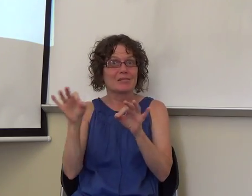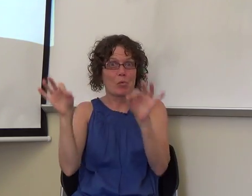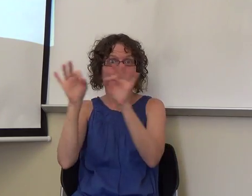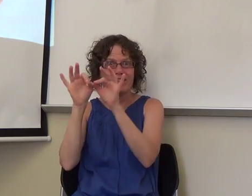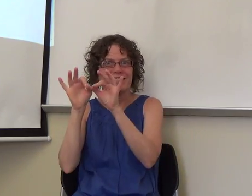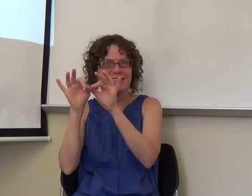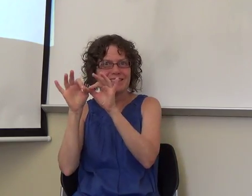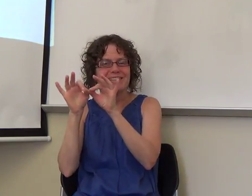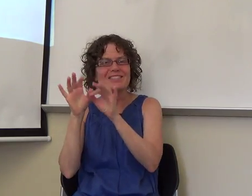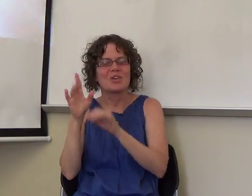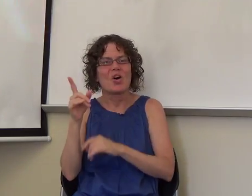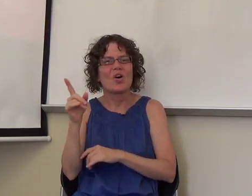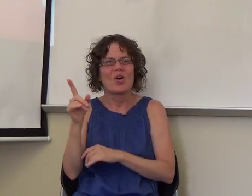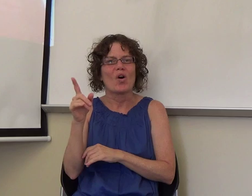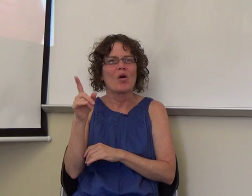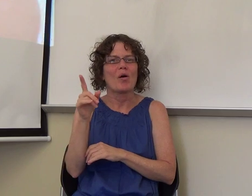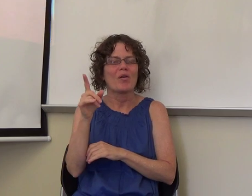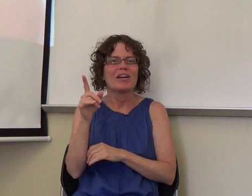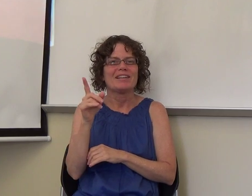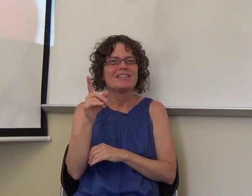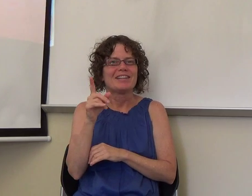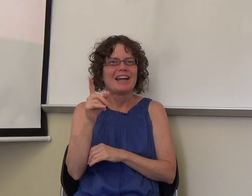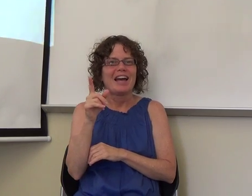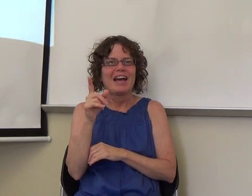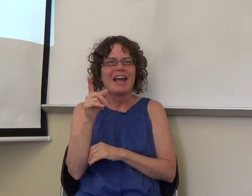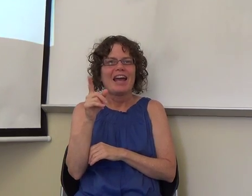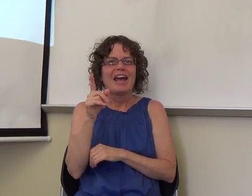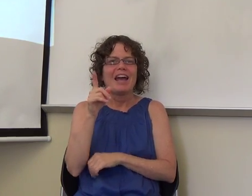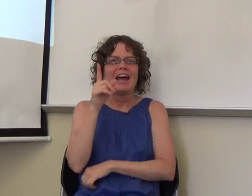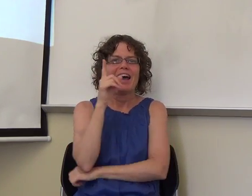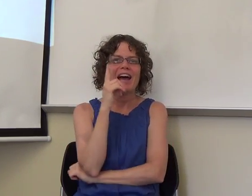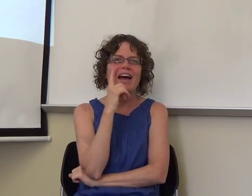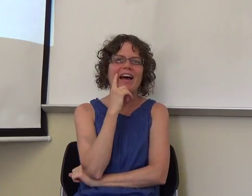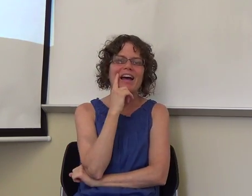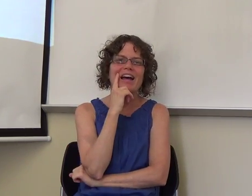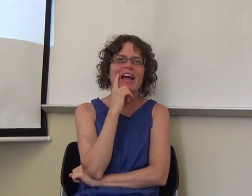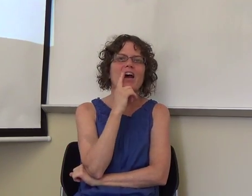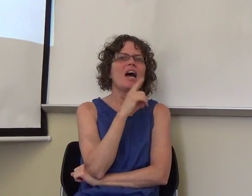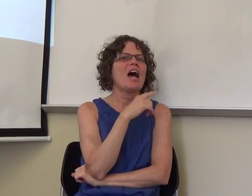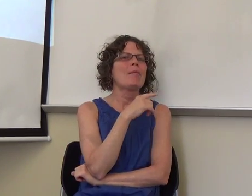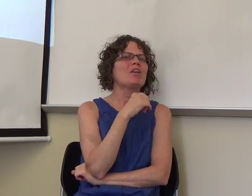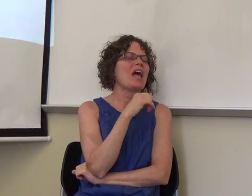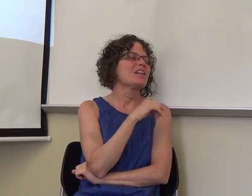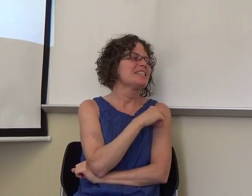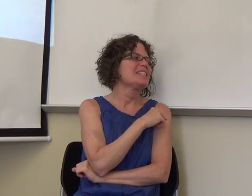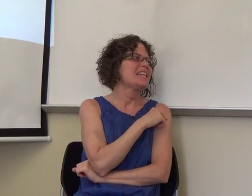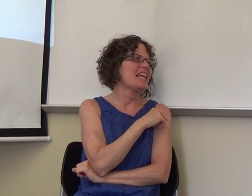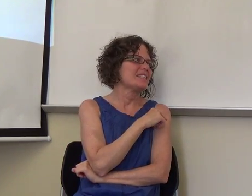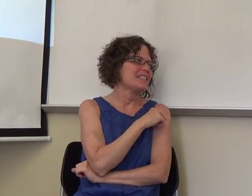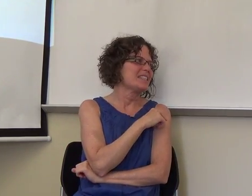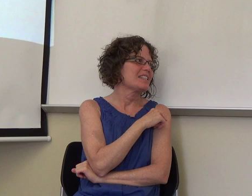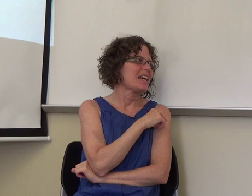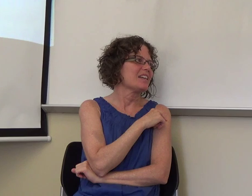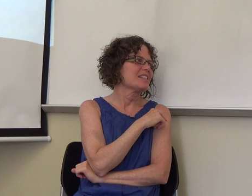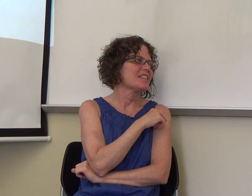careful. This is a clue that you How about a just... sense? A How about